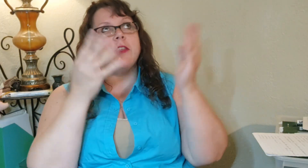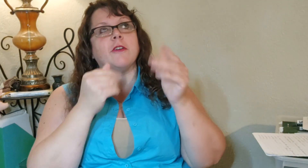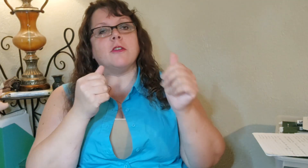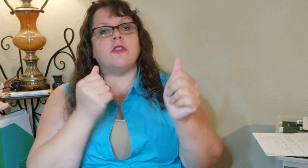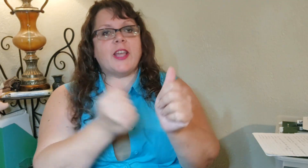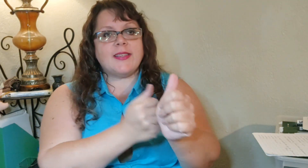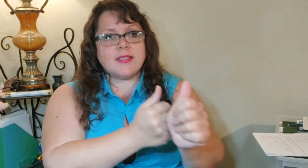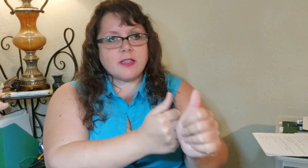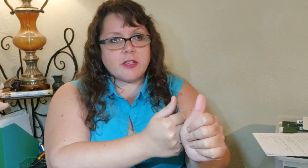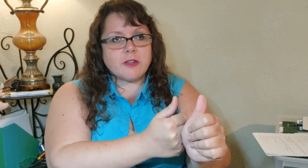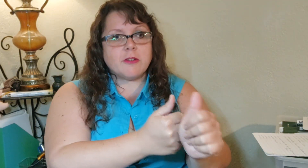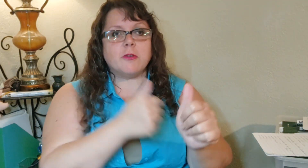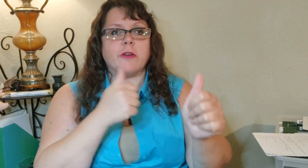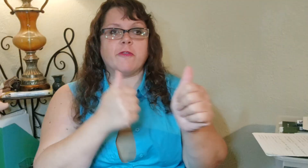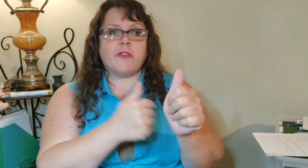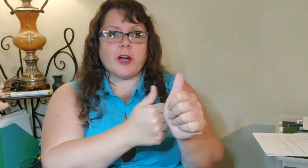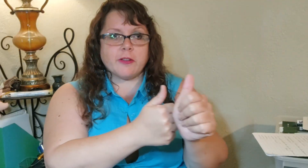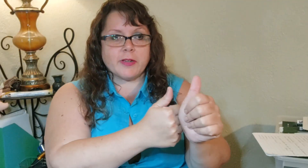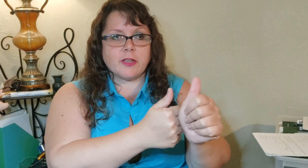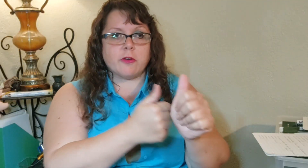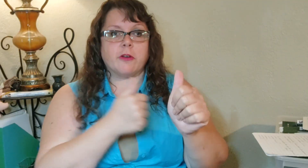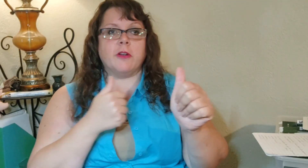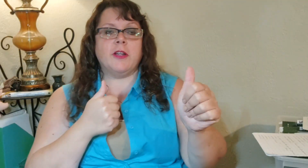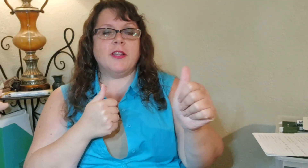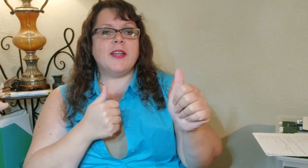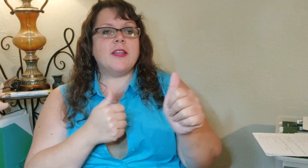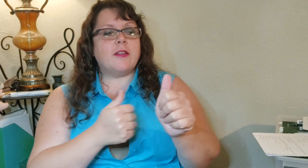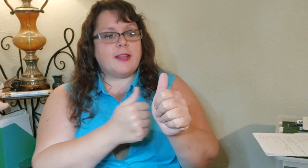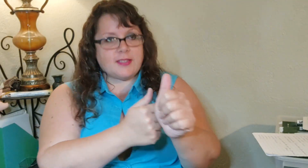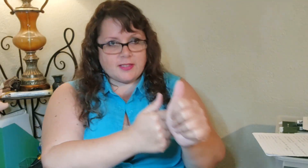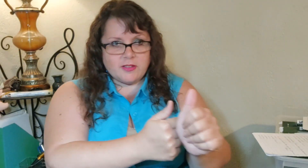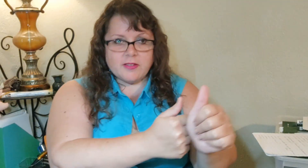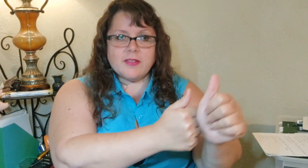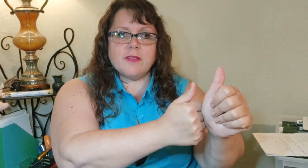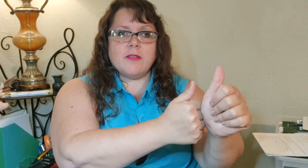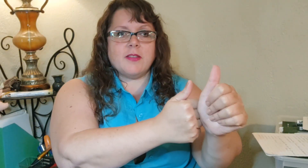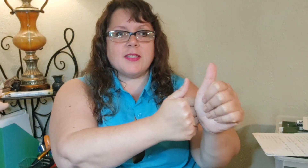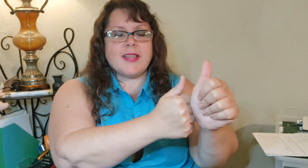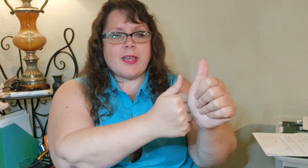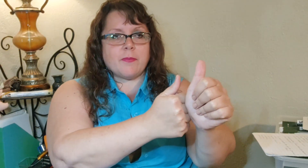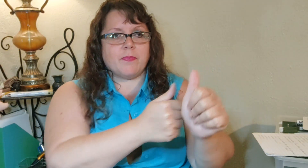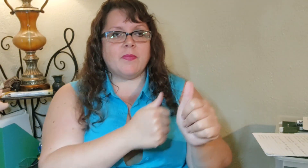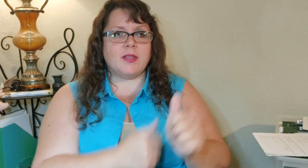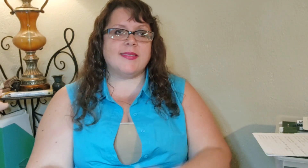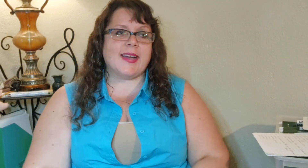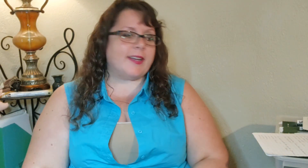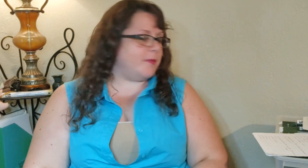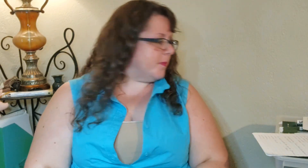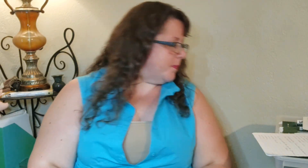father chasing you or following, or it's the same sign.